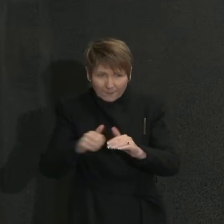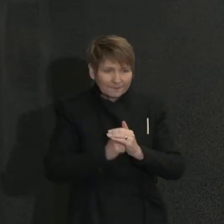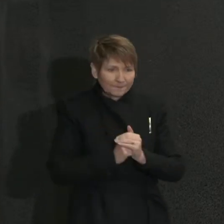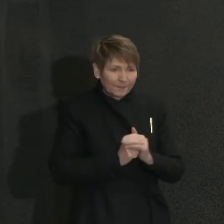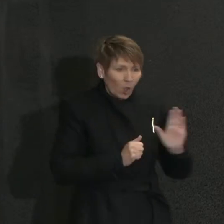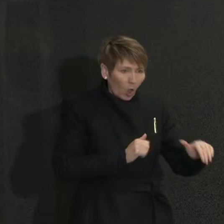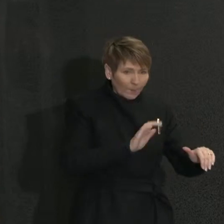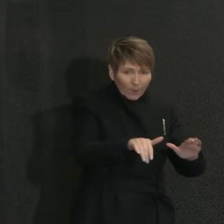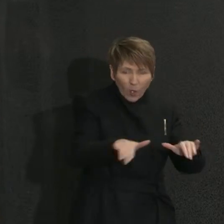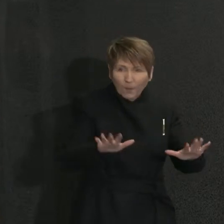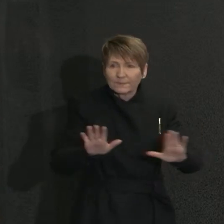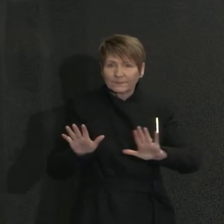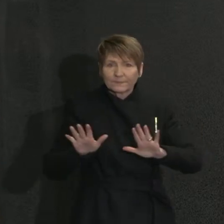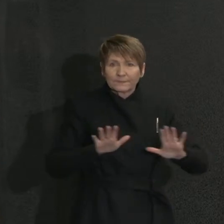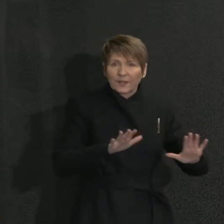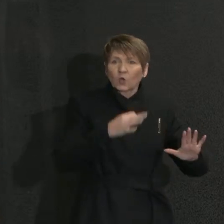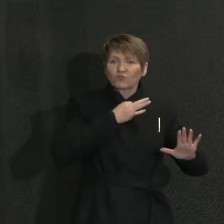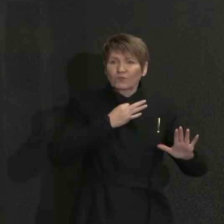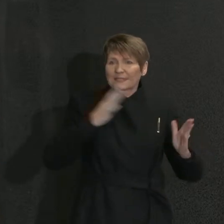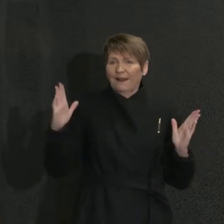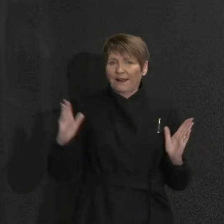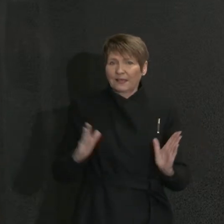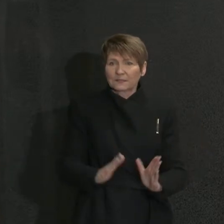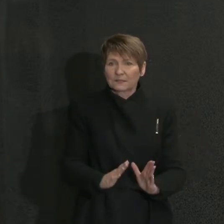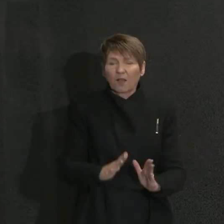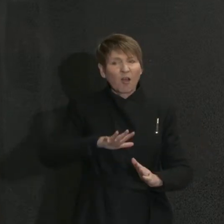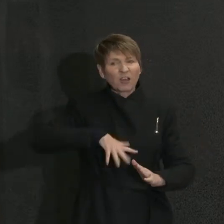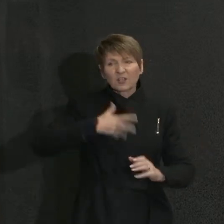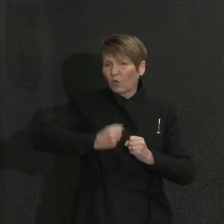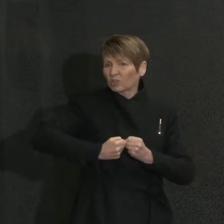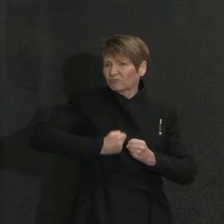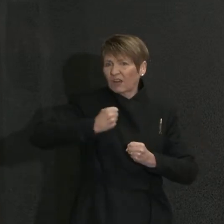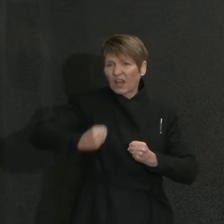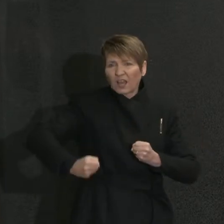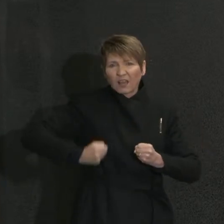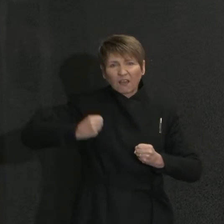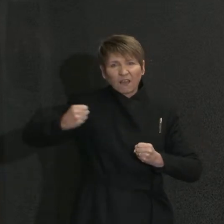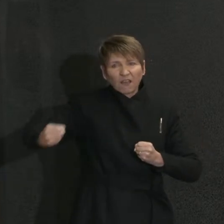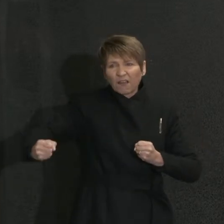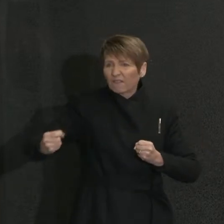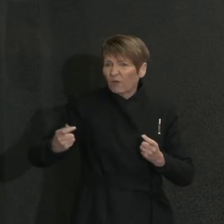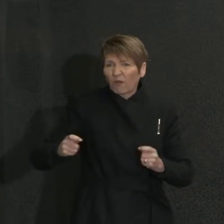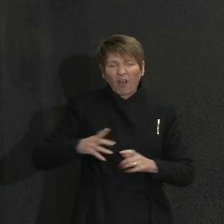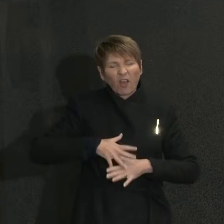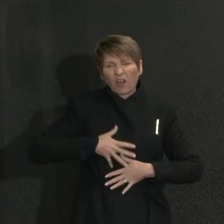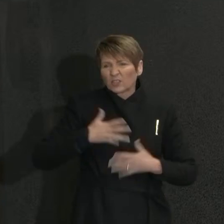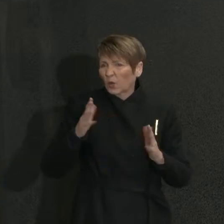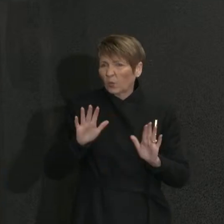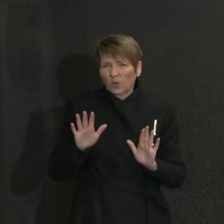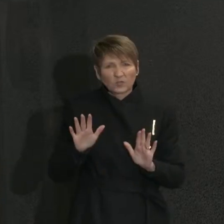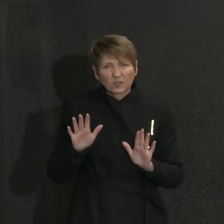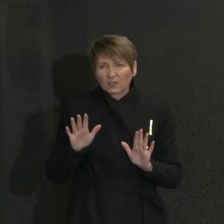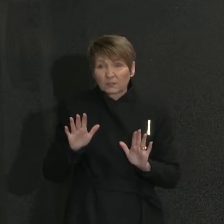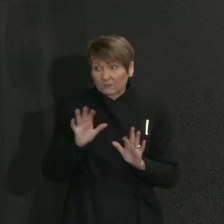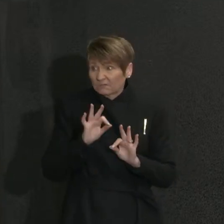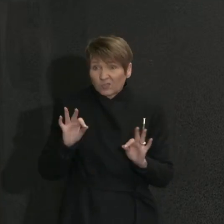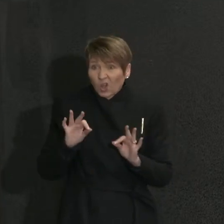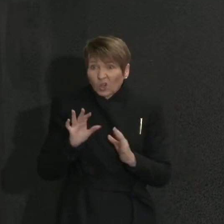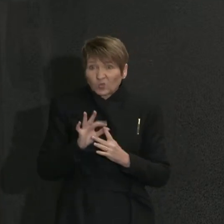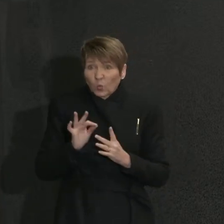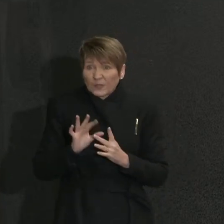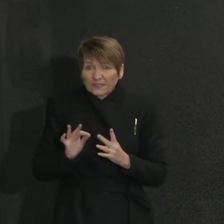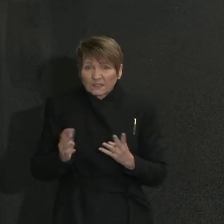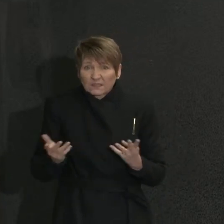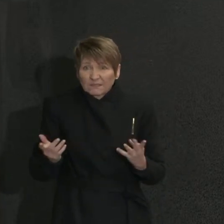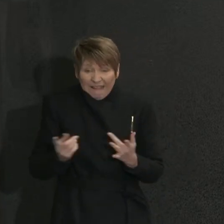of options. This won't last any longer than it needs to. And it's only been put on because there's simply no other choice.